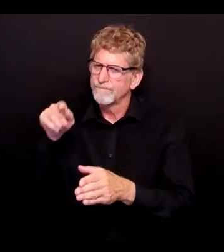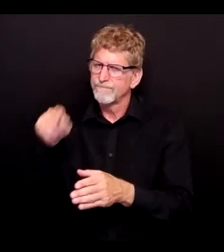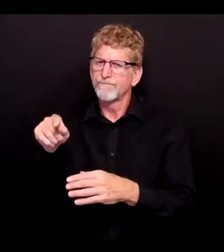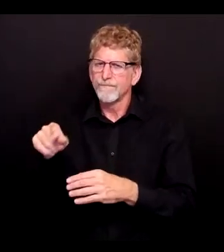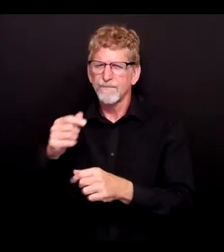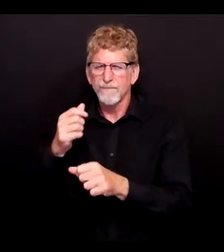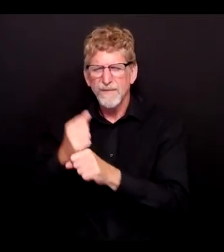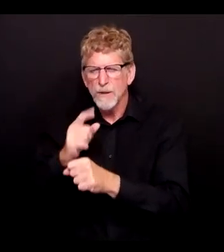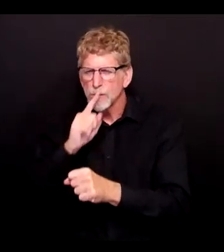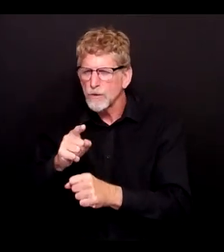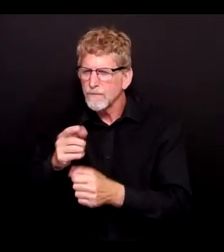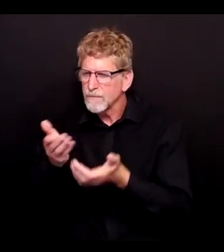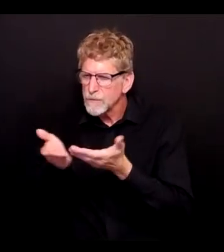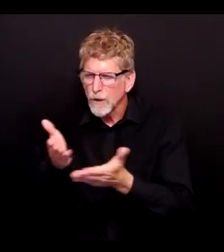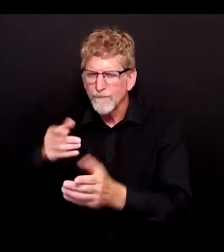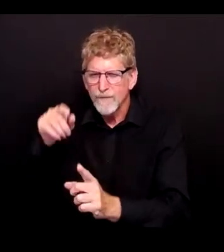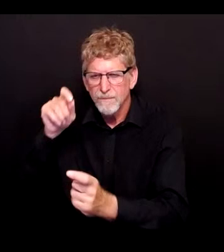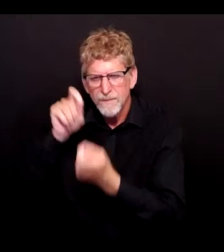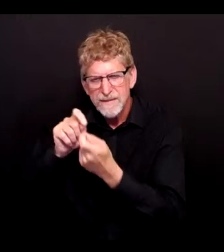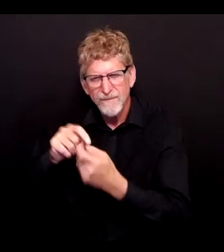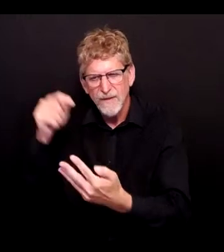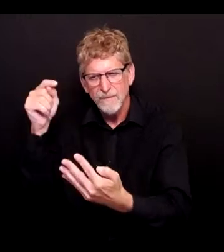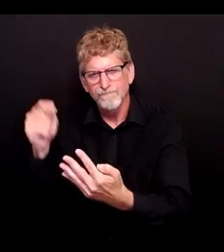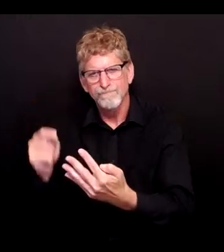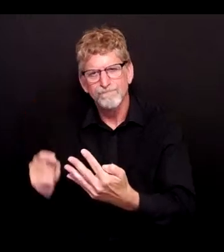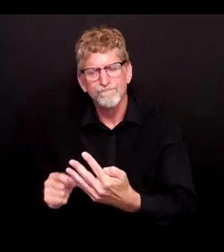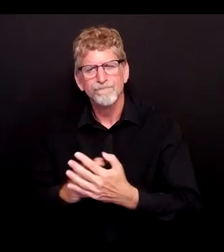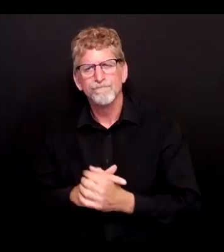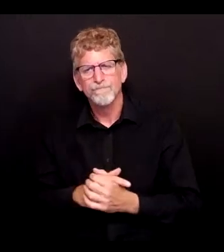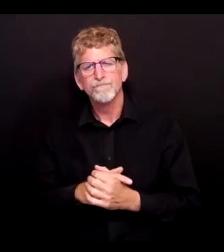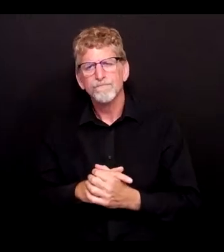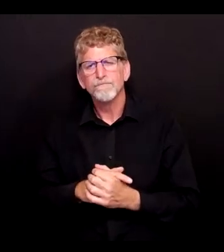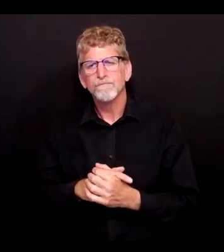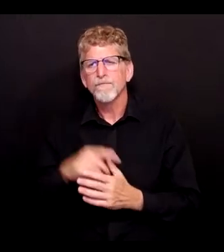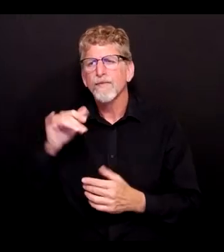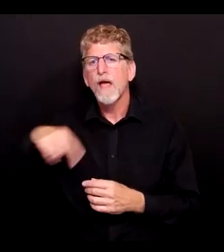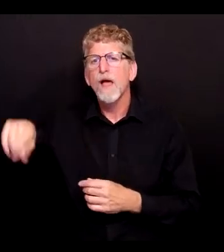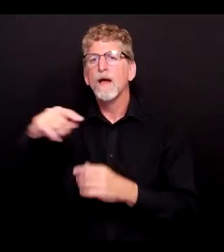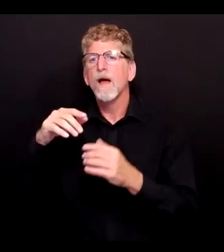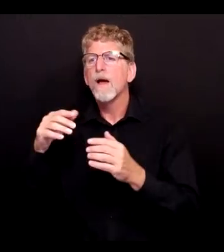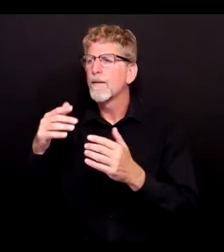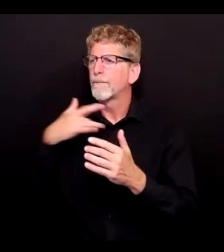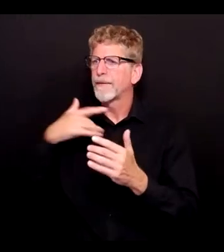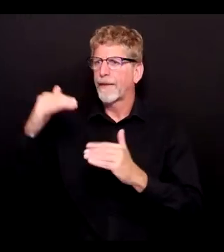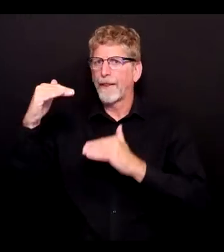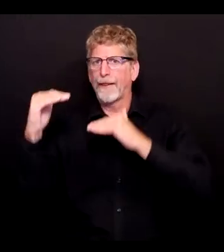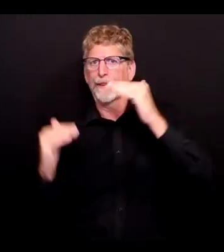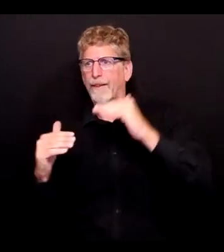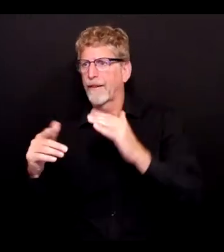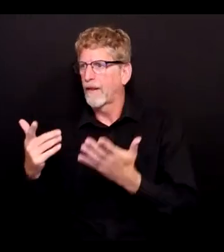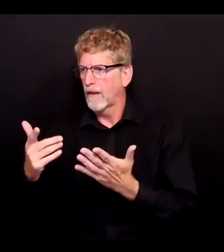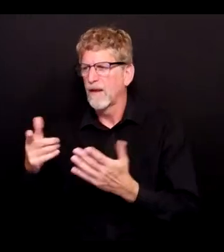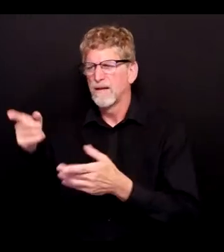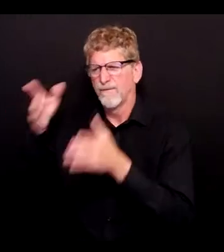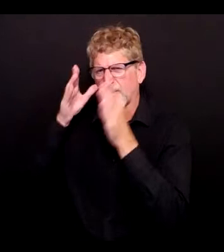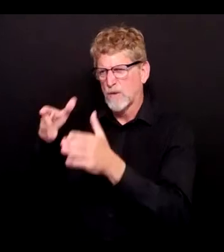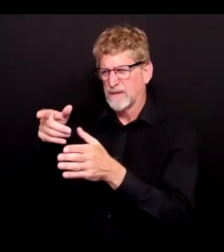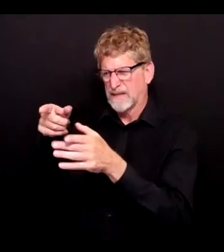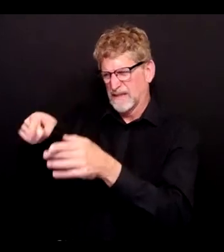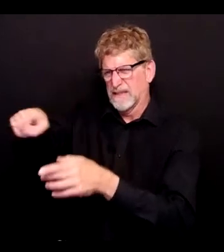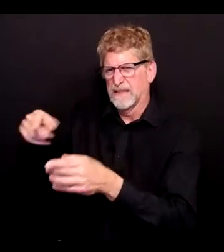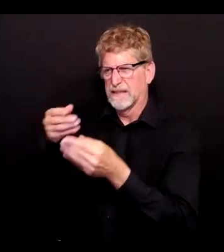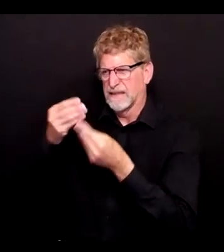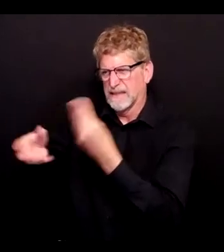particularly affected communities who've had a higher burden of COVID illness and who